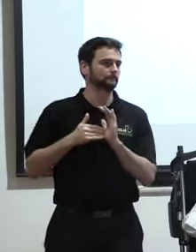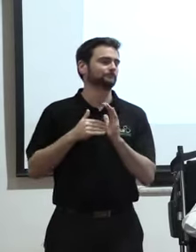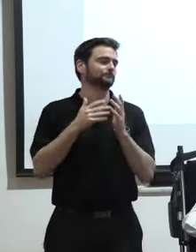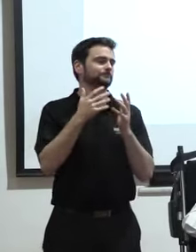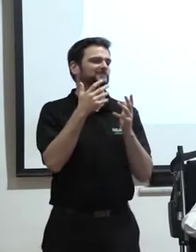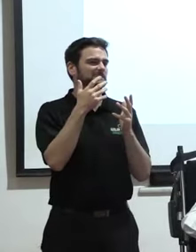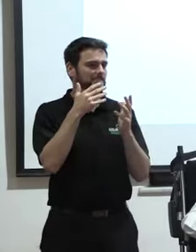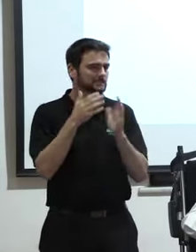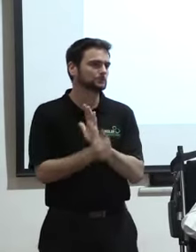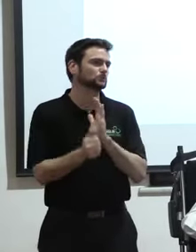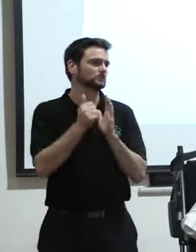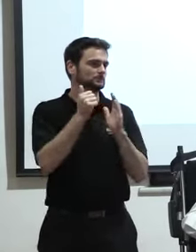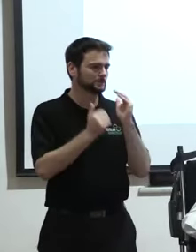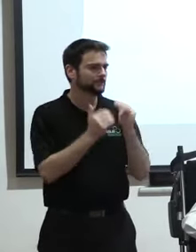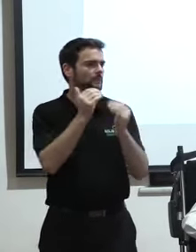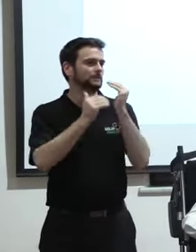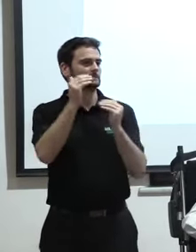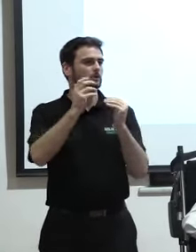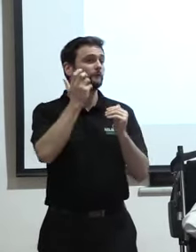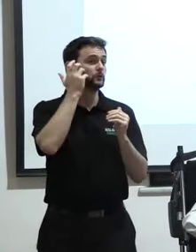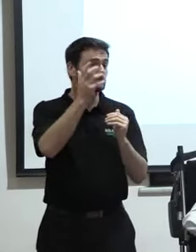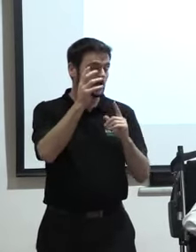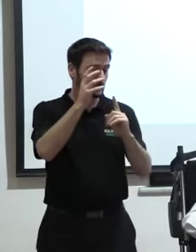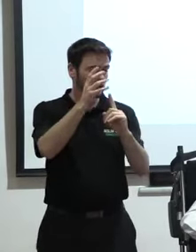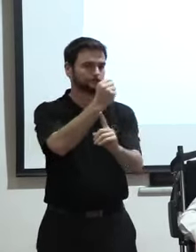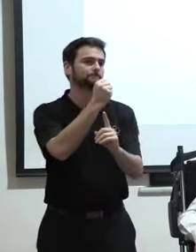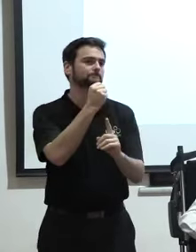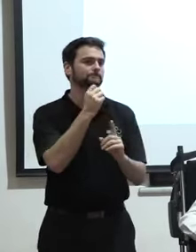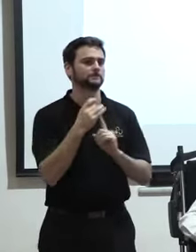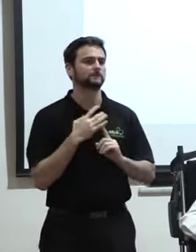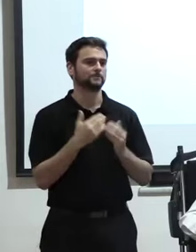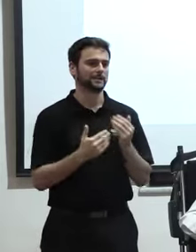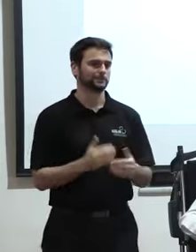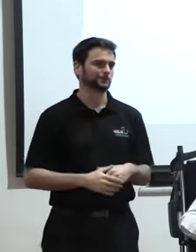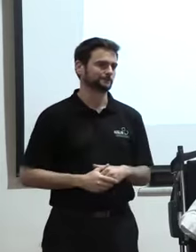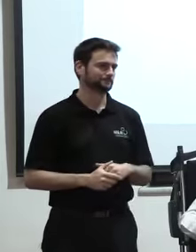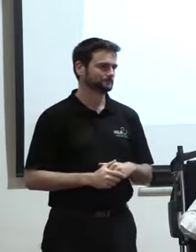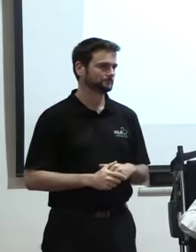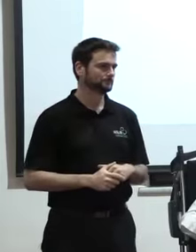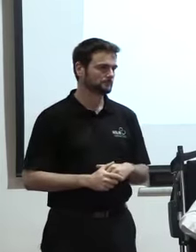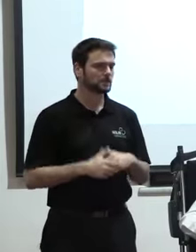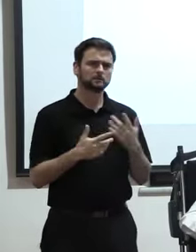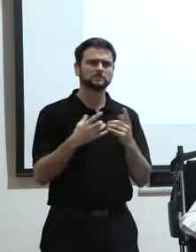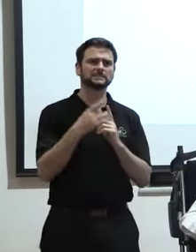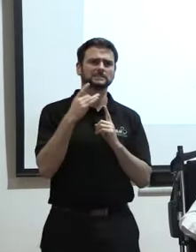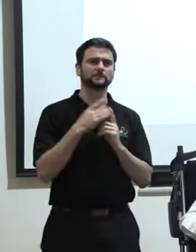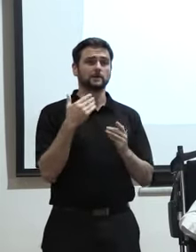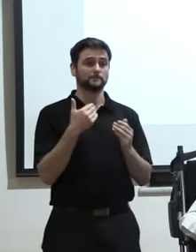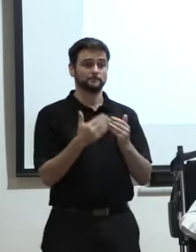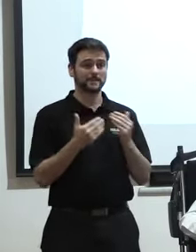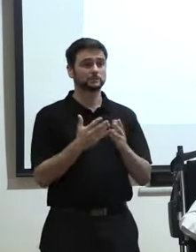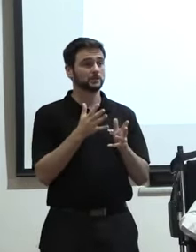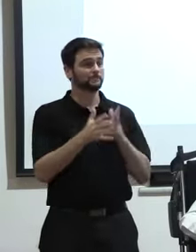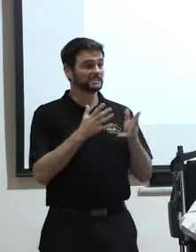And one of the actual really big benefits of self-managing is you can actually directly employ your